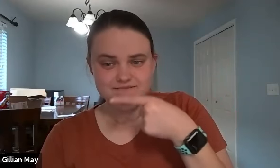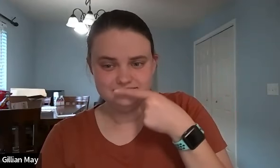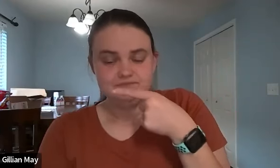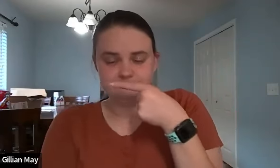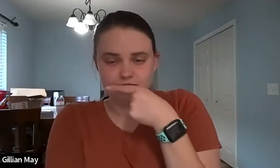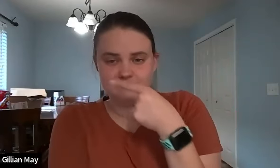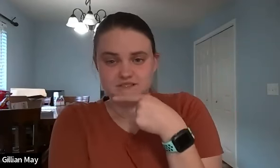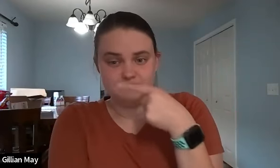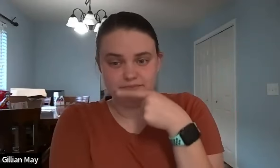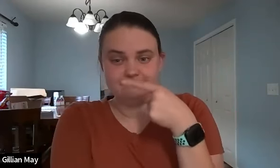Oh, excuse me.